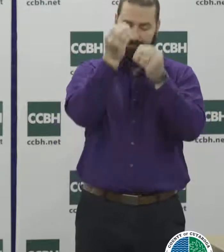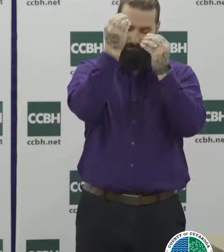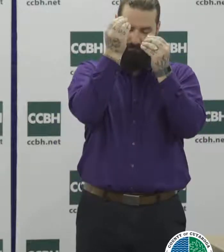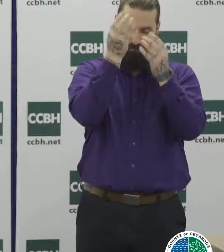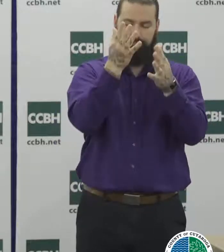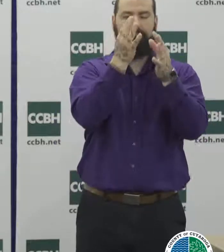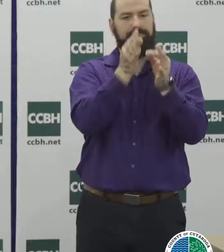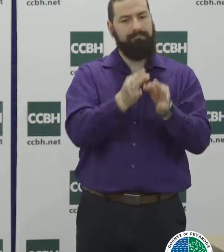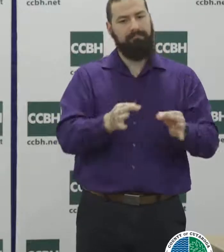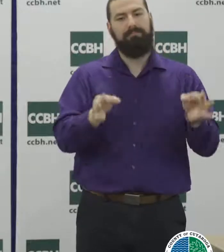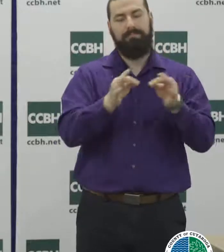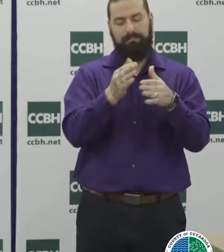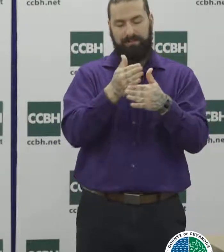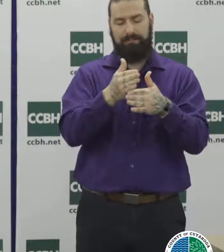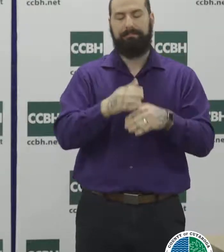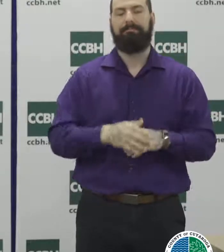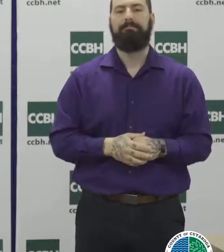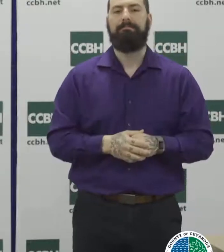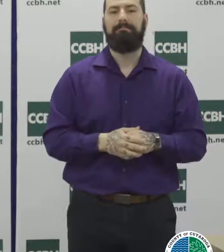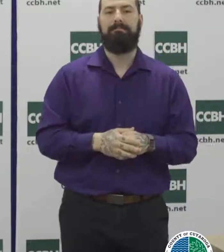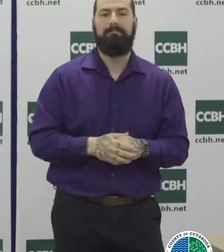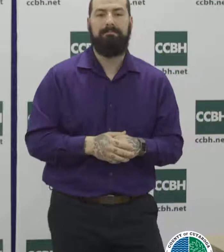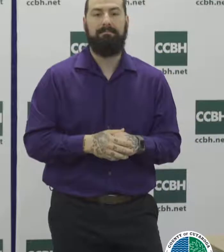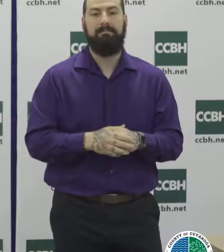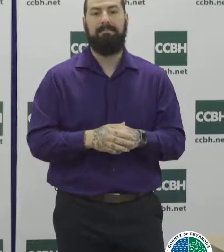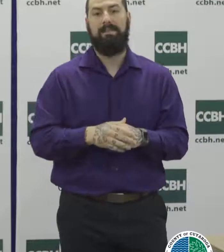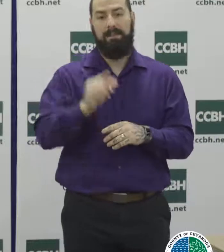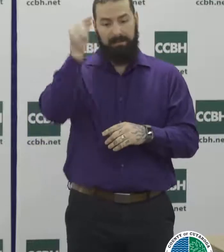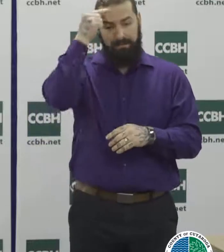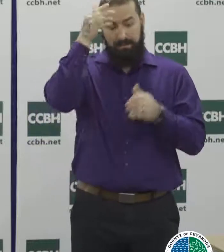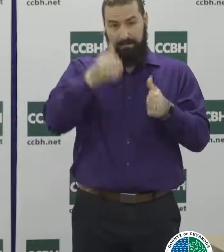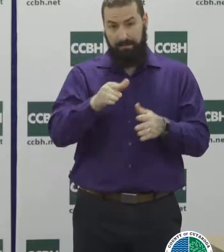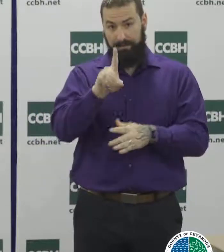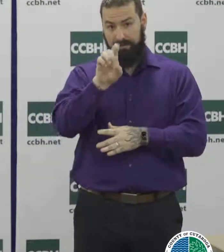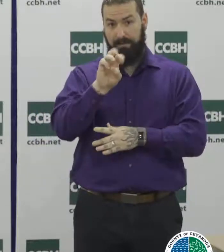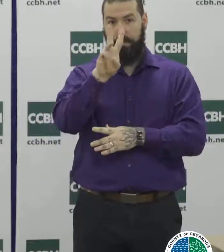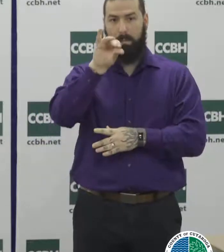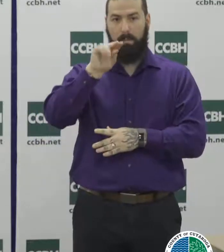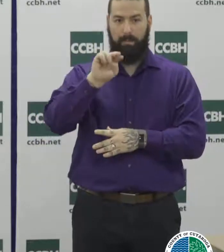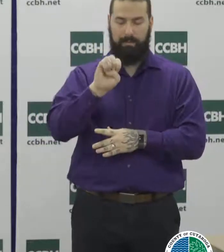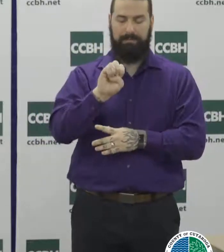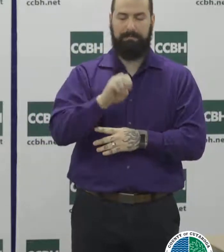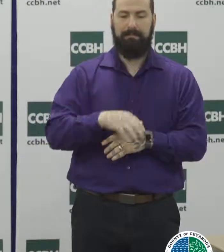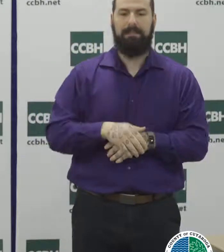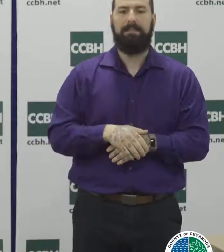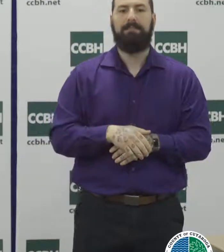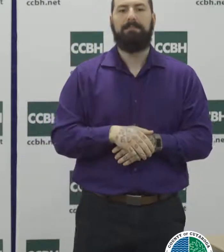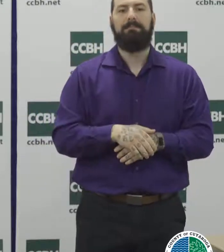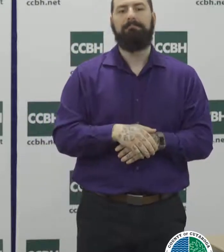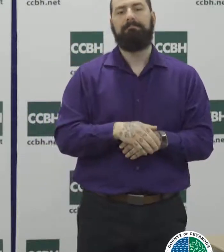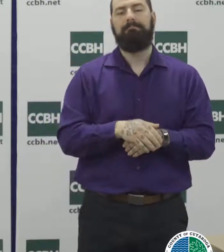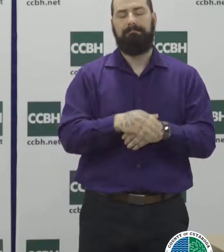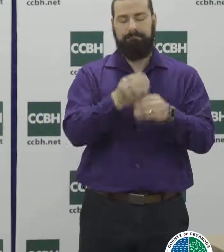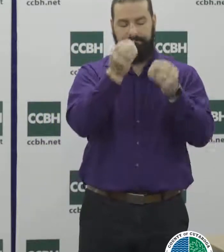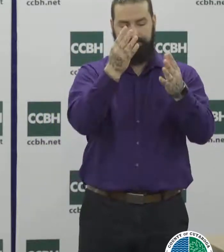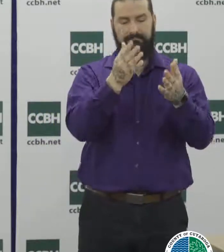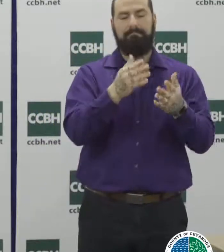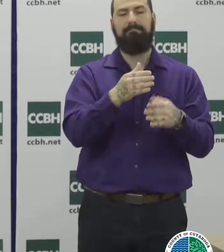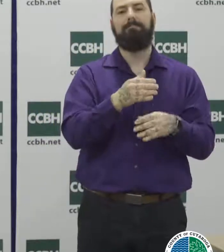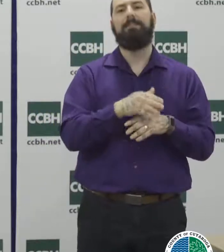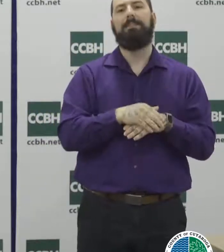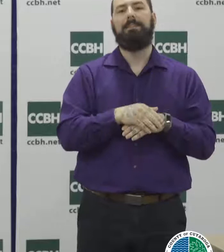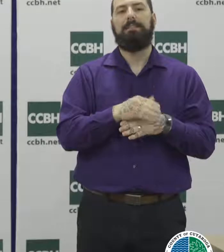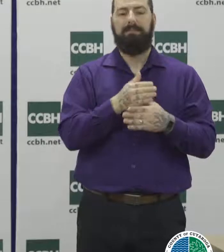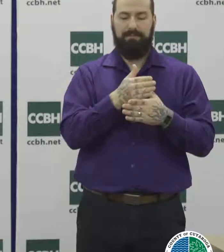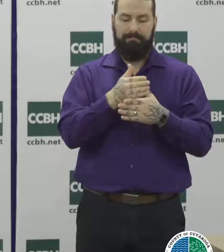community. So Governor DeWine released important news at his press conference this past